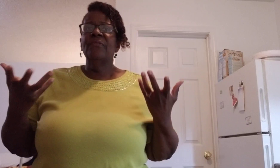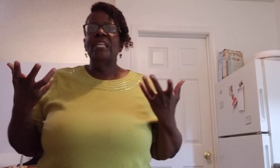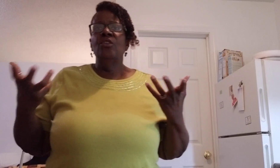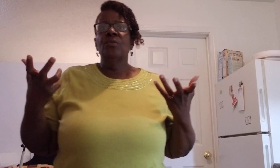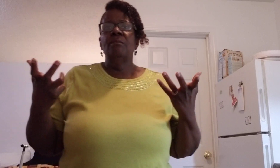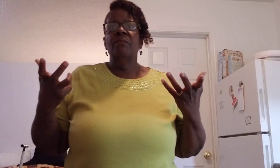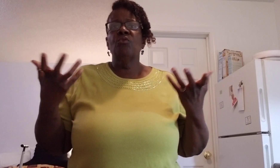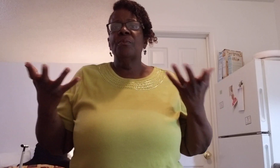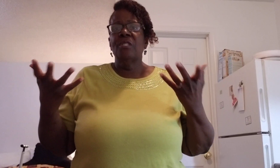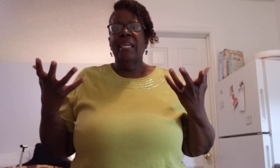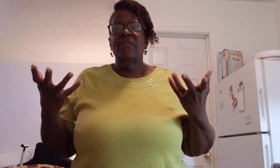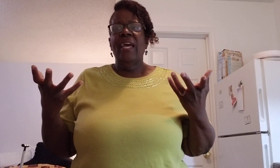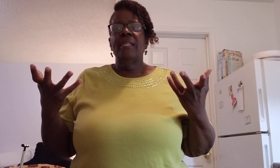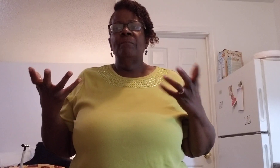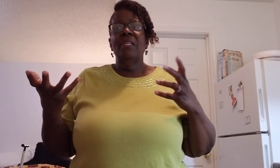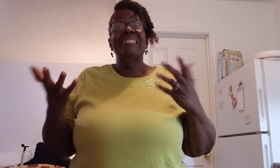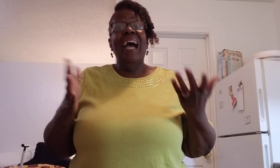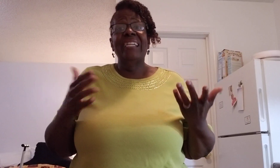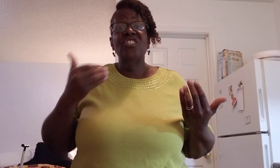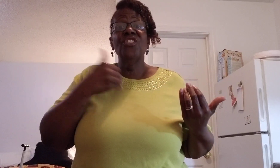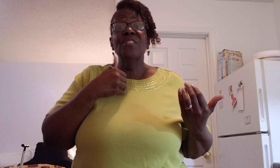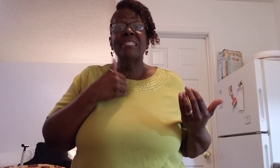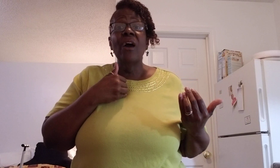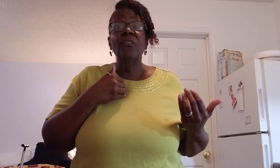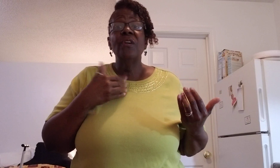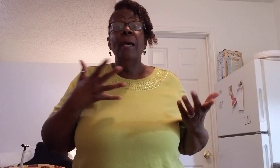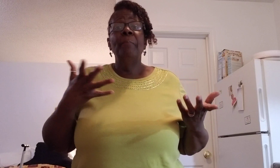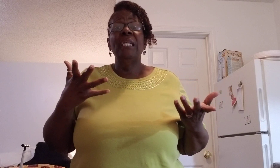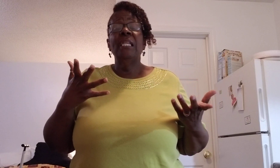think, scriptures like that. Dying to yourself, meaning